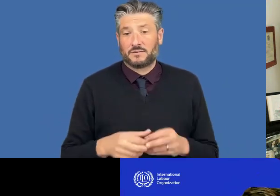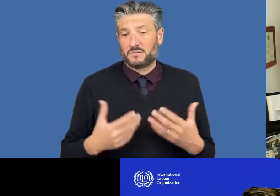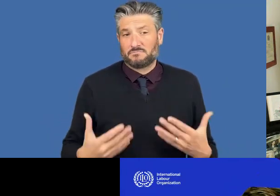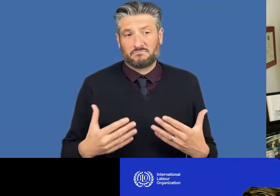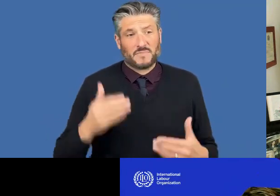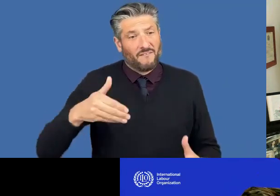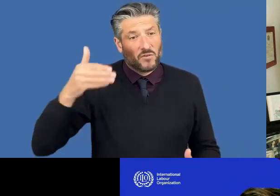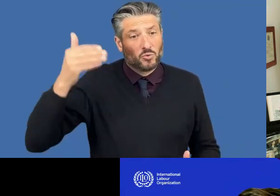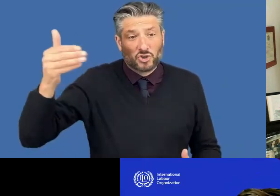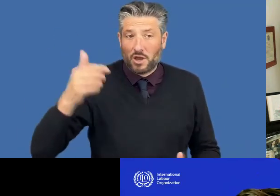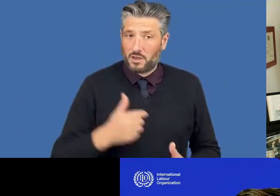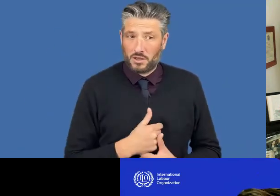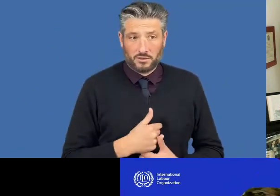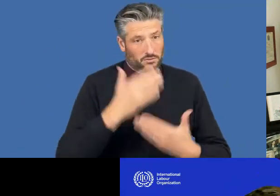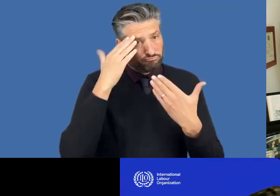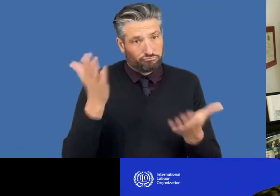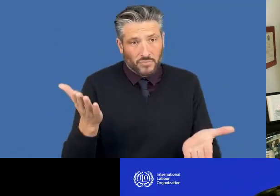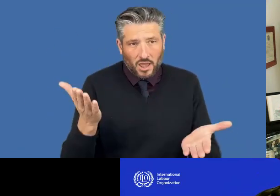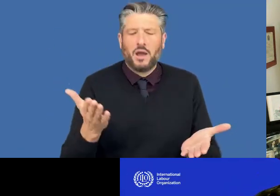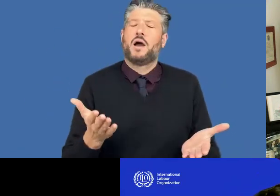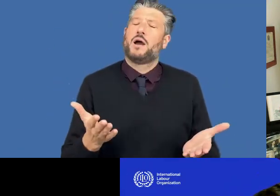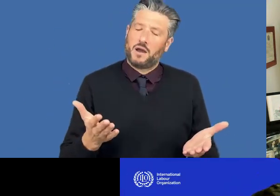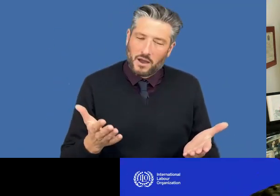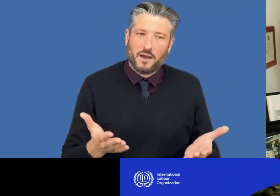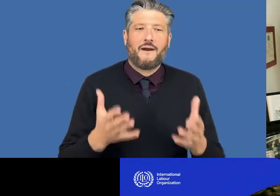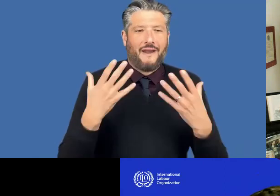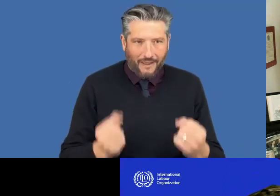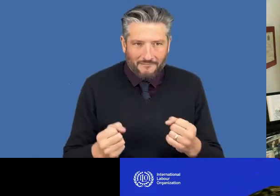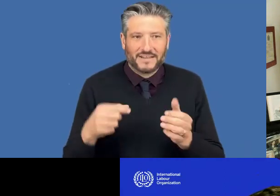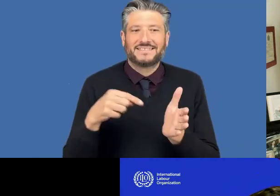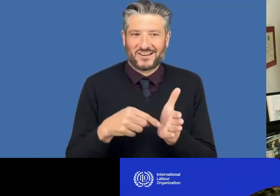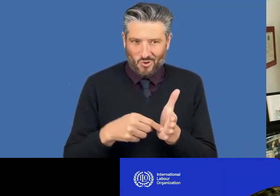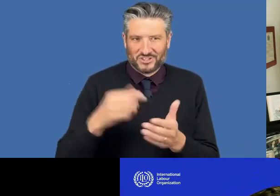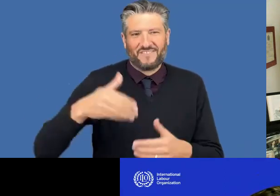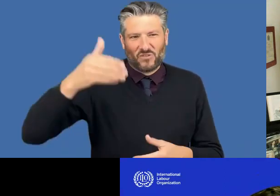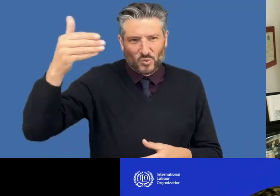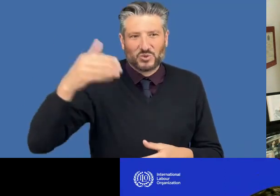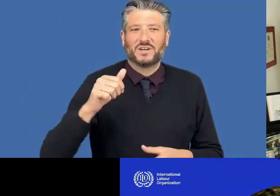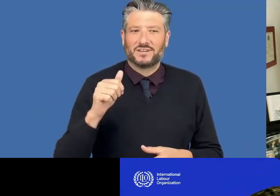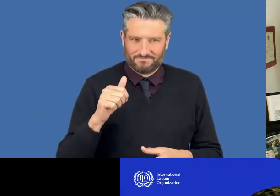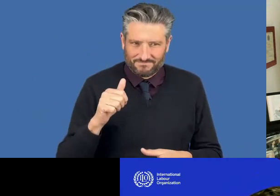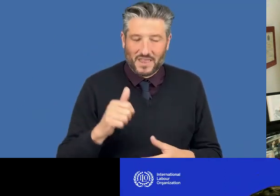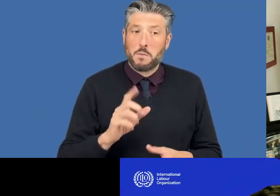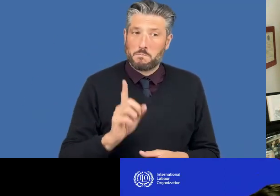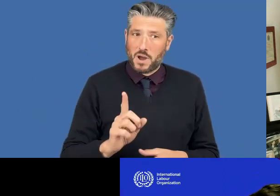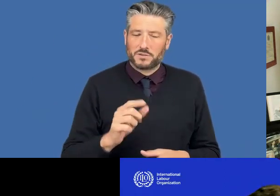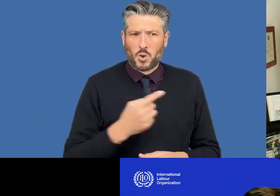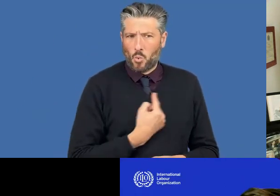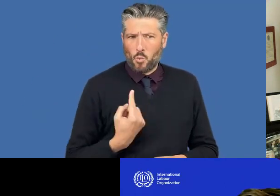by technology, but it's really about the choices we make about how we want to live and what